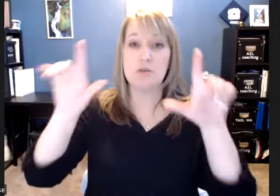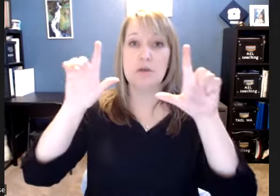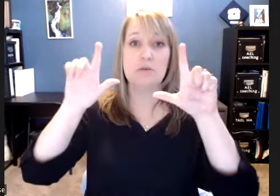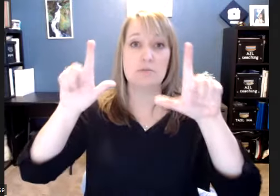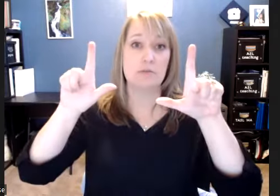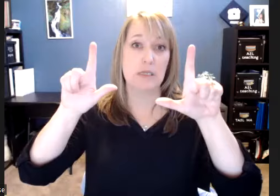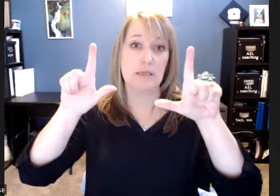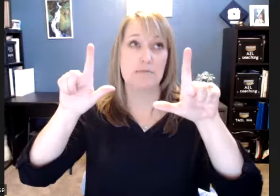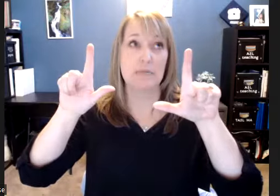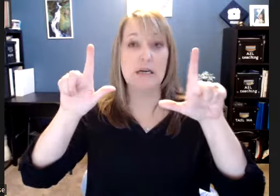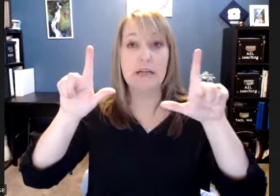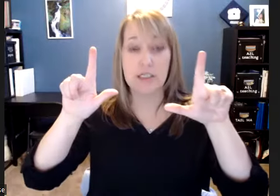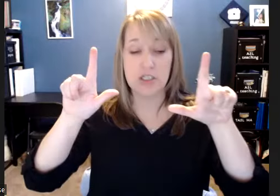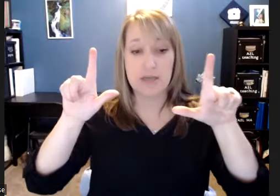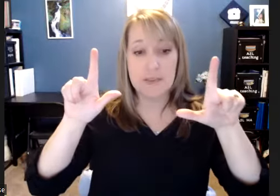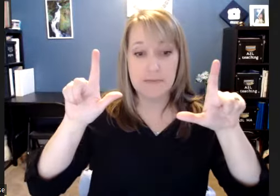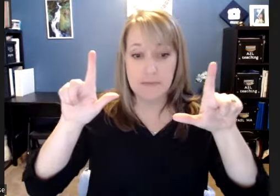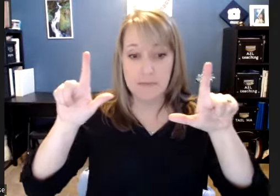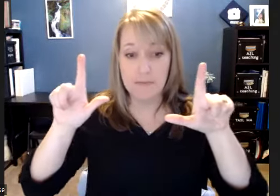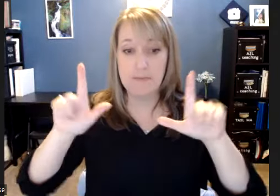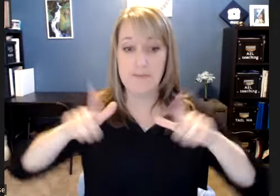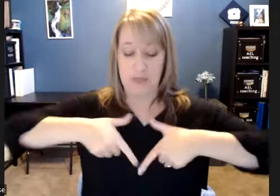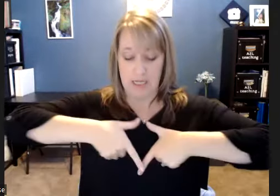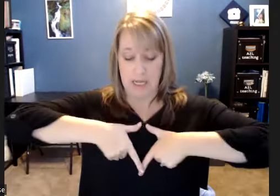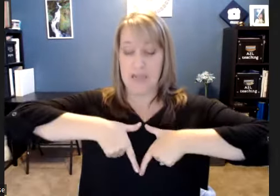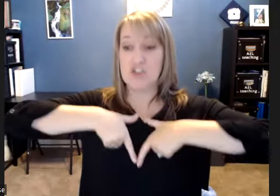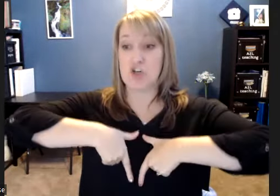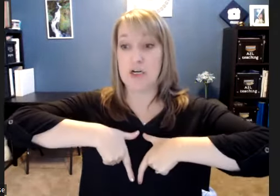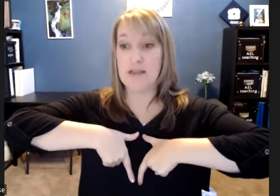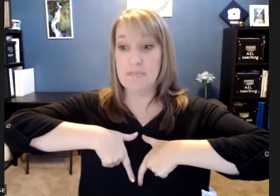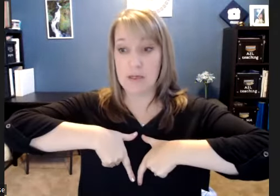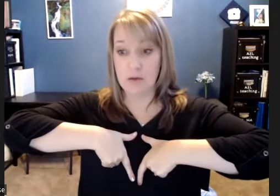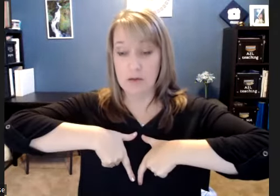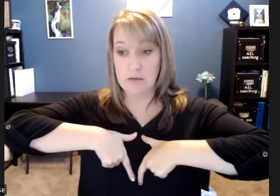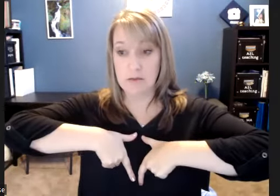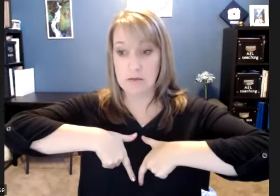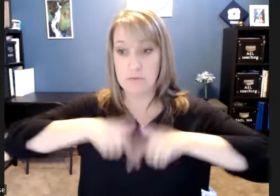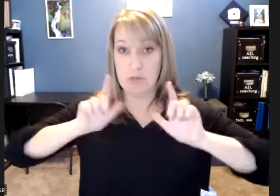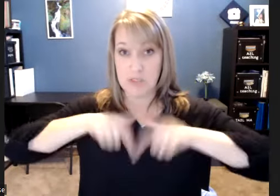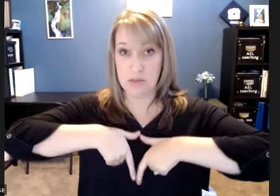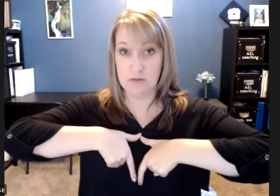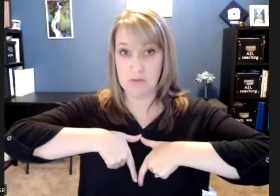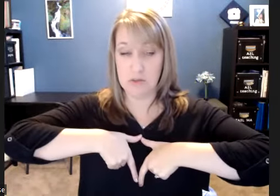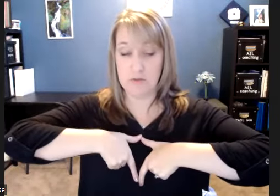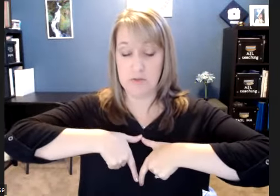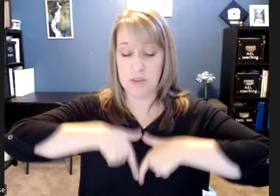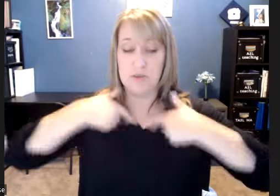2 L hand shapes and start in the middle, palms to you, to your